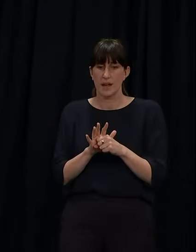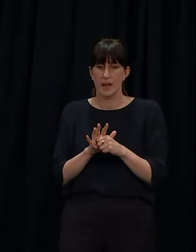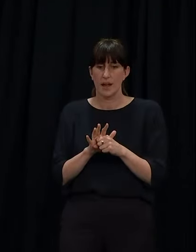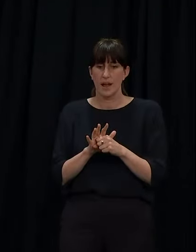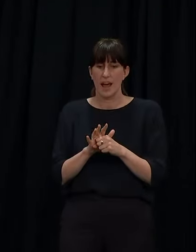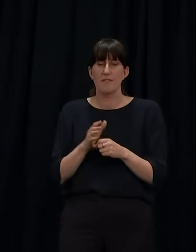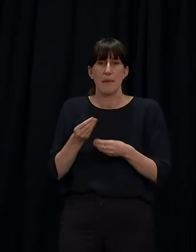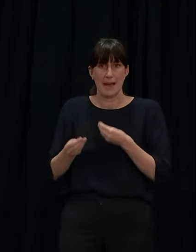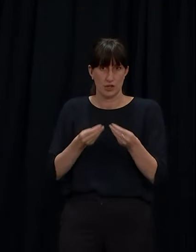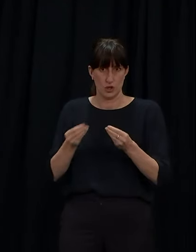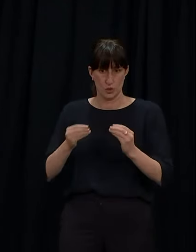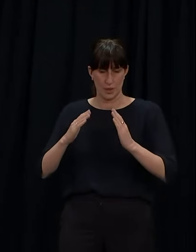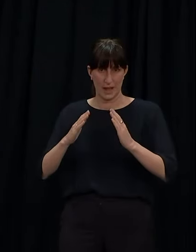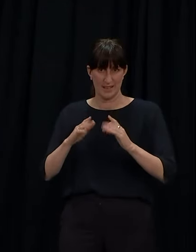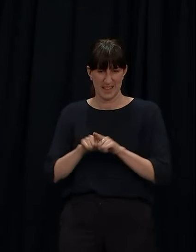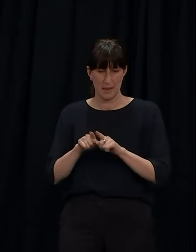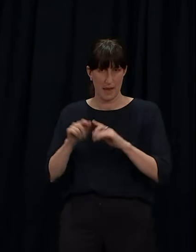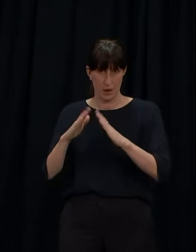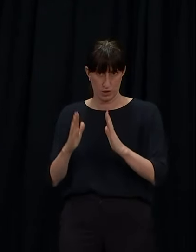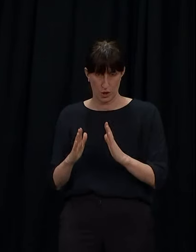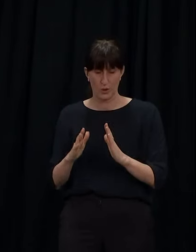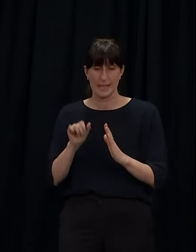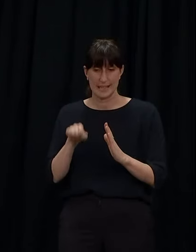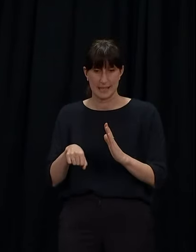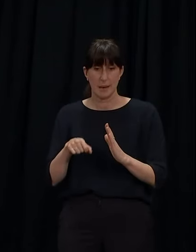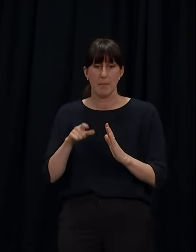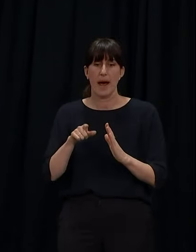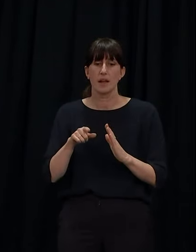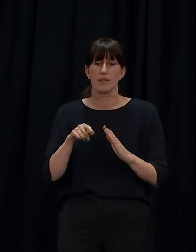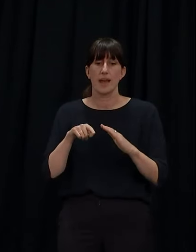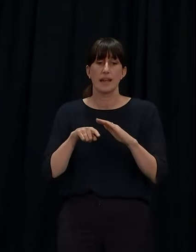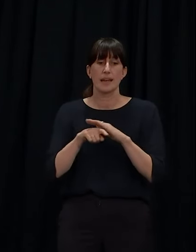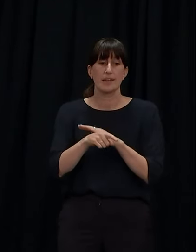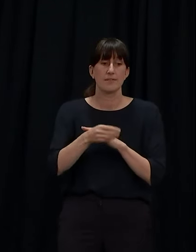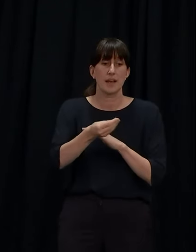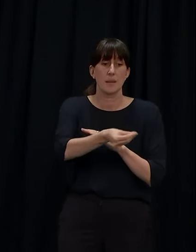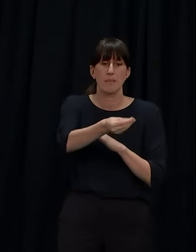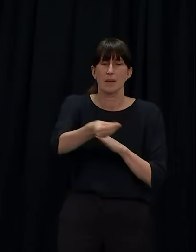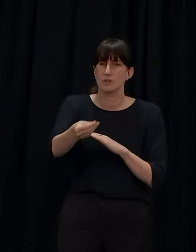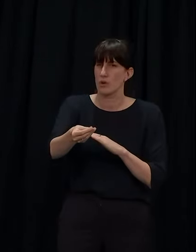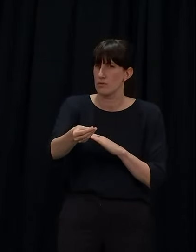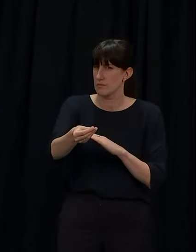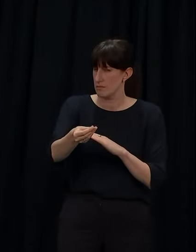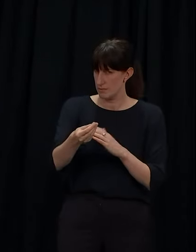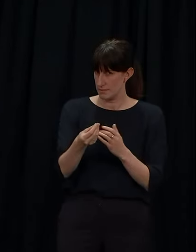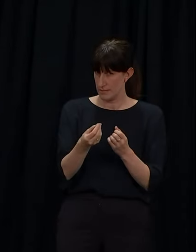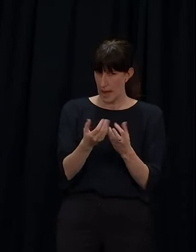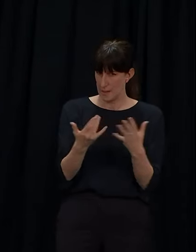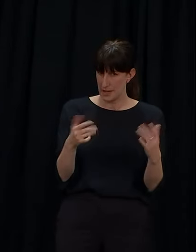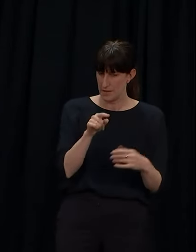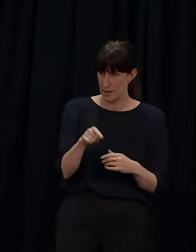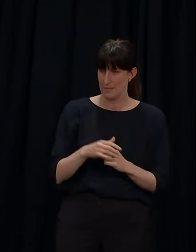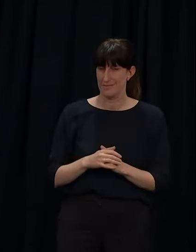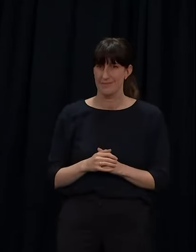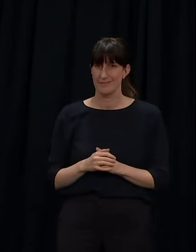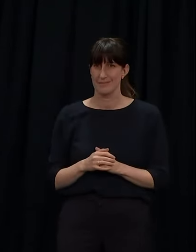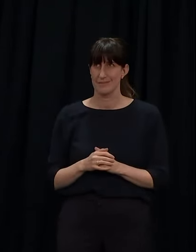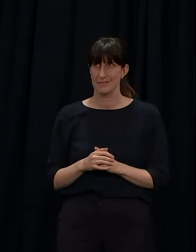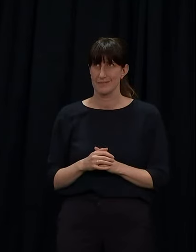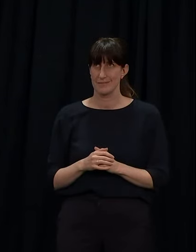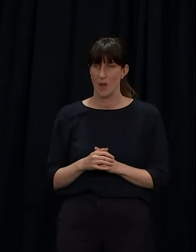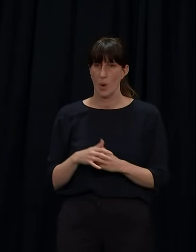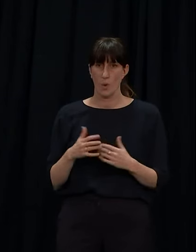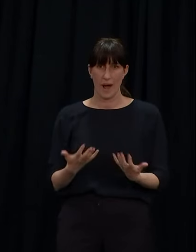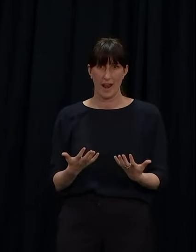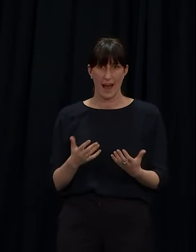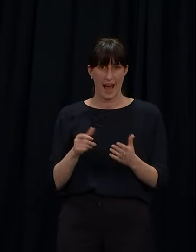So some of the cases, of course, that we're detecting were infectious pre-lockdown, and so will have passed it on pre-lockdown, but will have